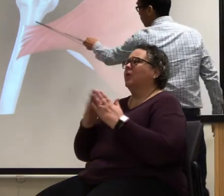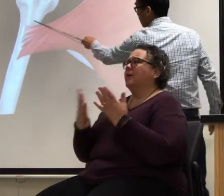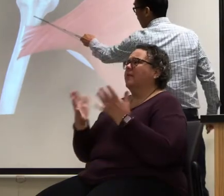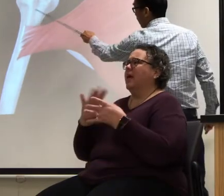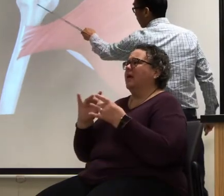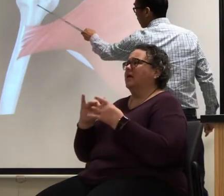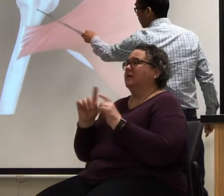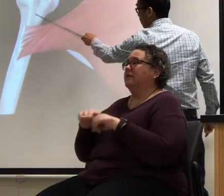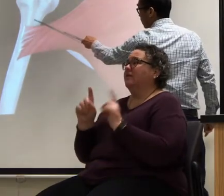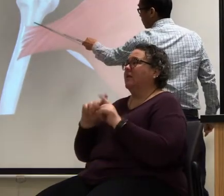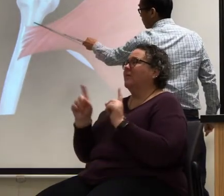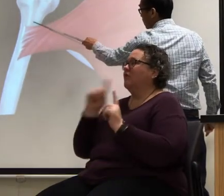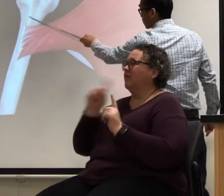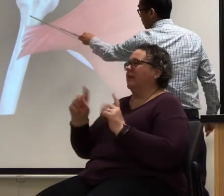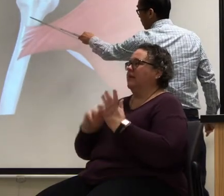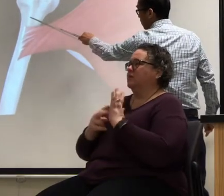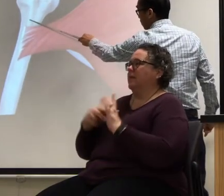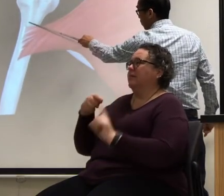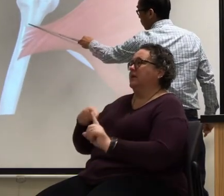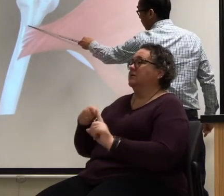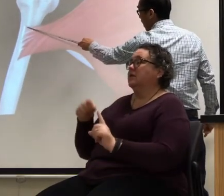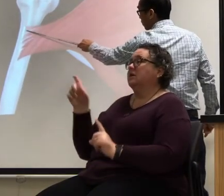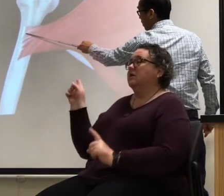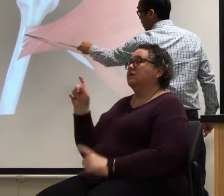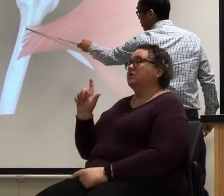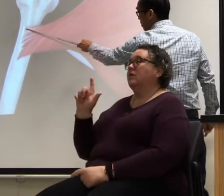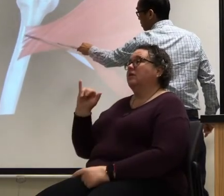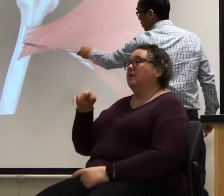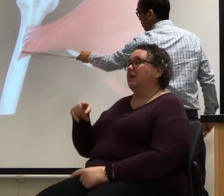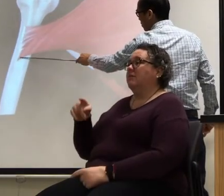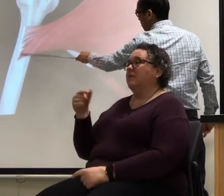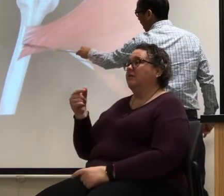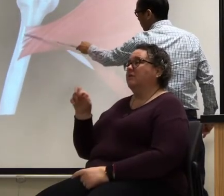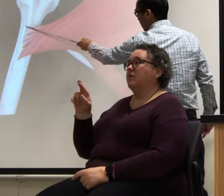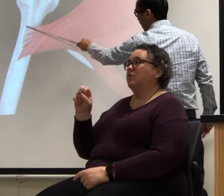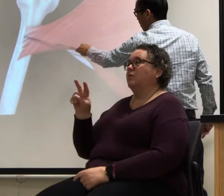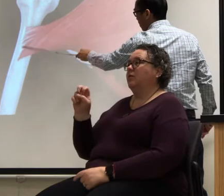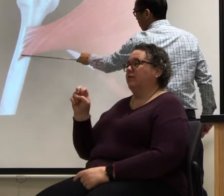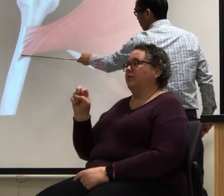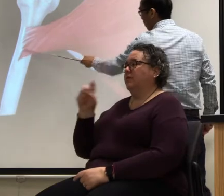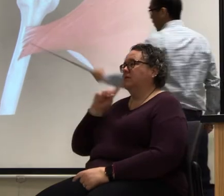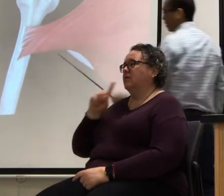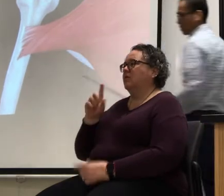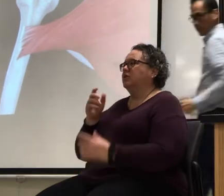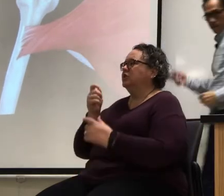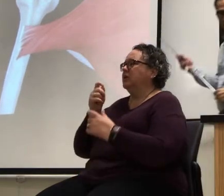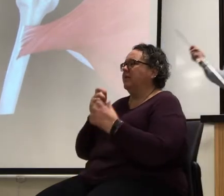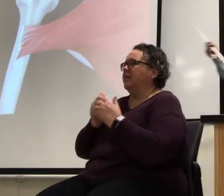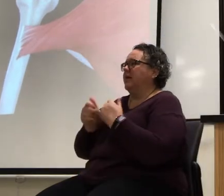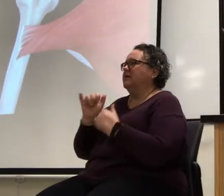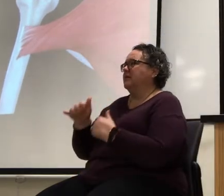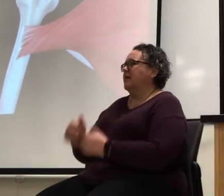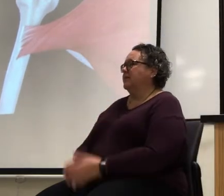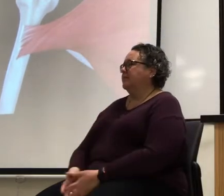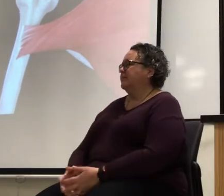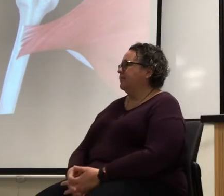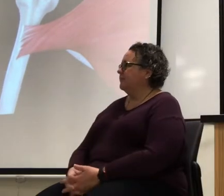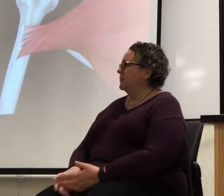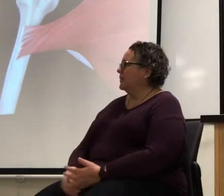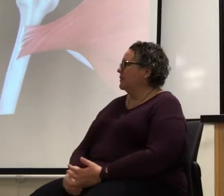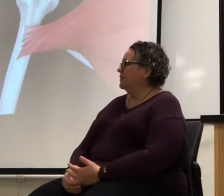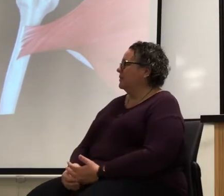Here's the groove right there. There's the lip of the groove laterally. It's just inserting just past that, okay?